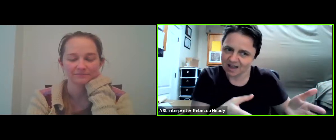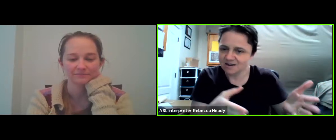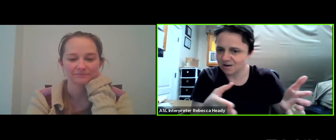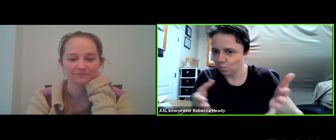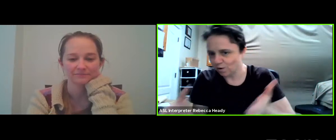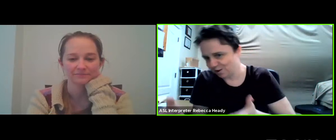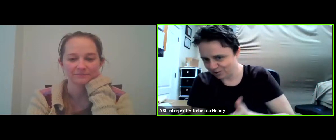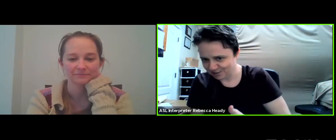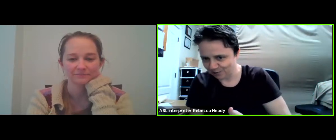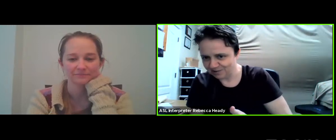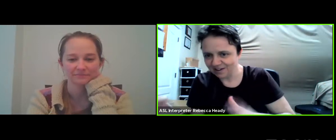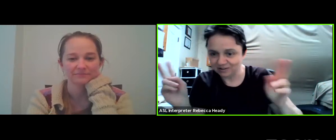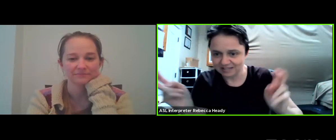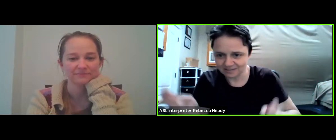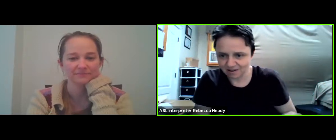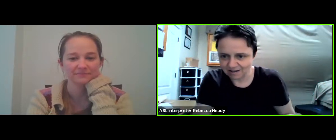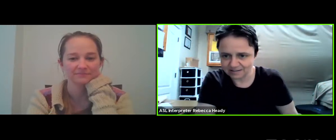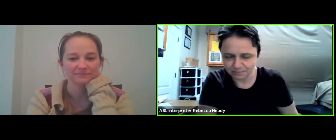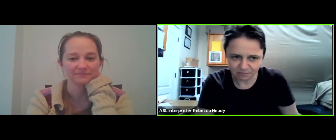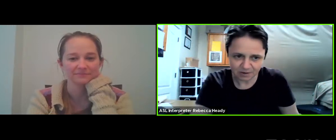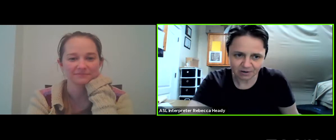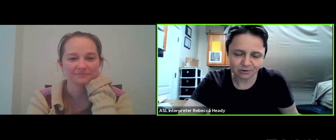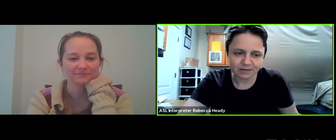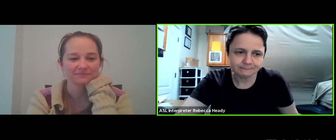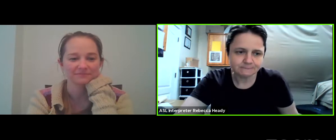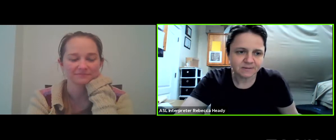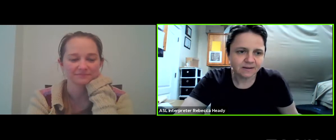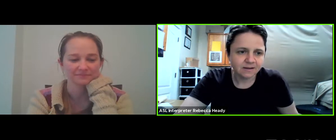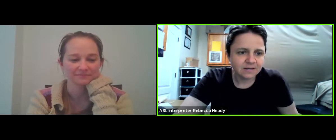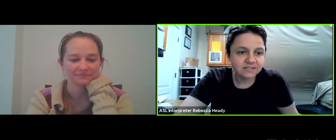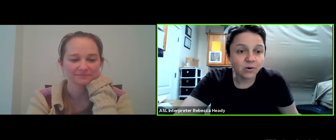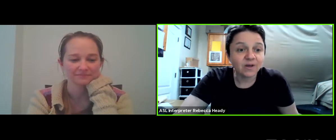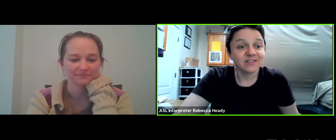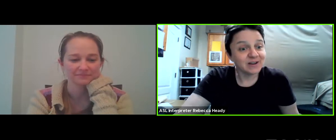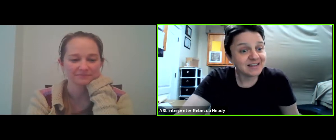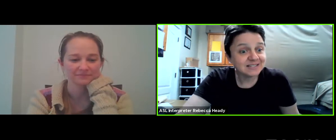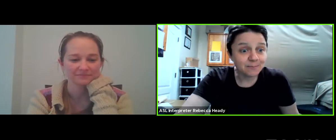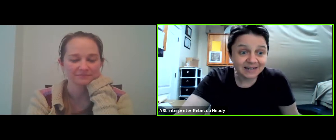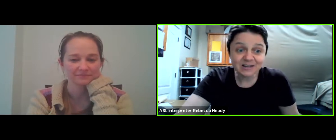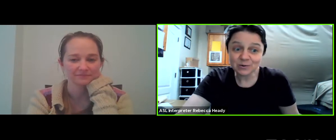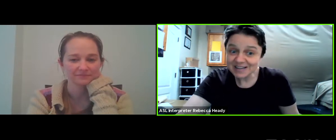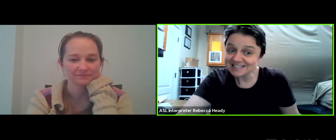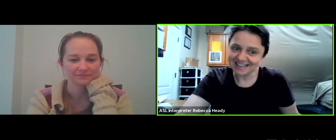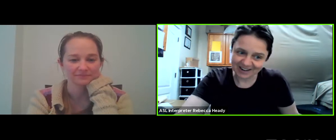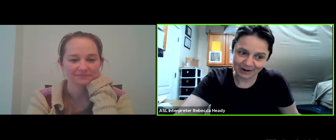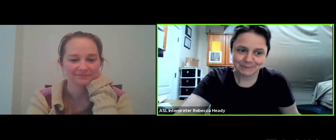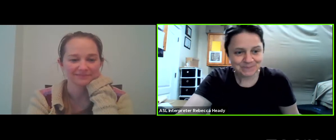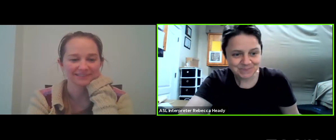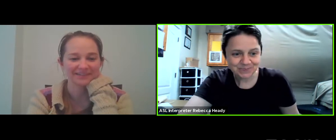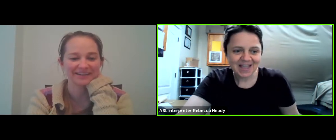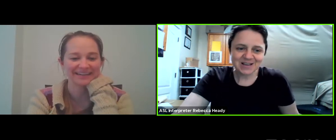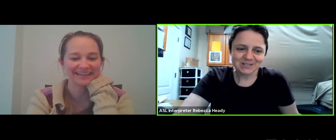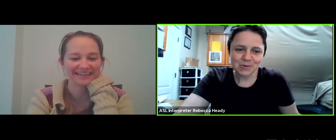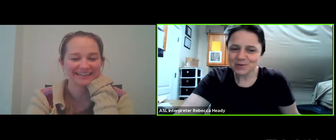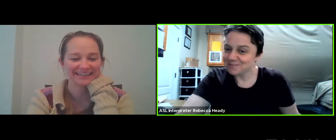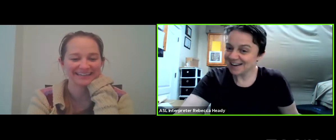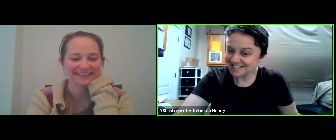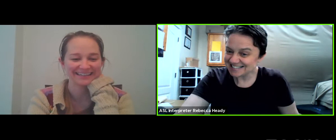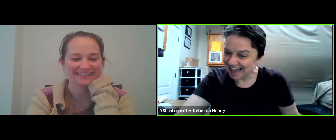I just signed and what you just learned, or at least what you're learning. So there is a mini quiz here.